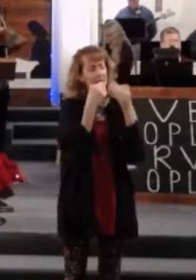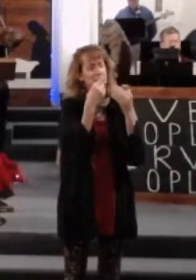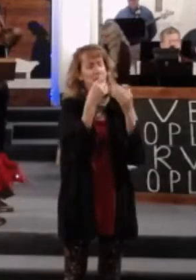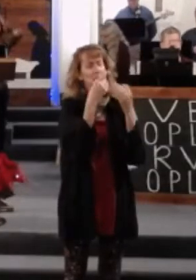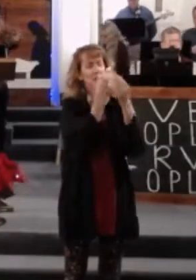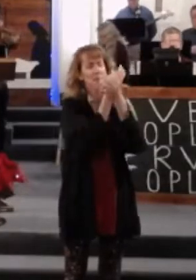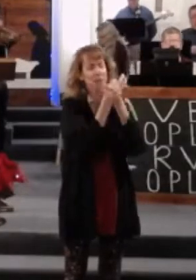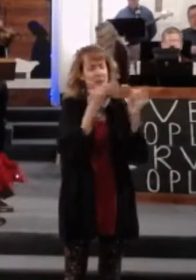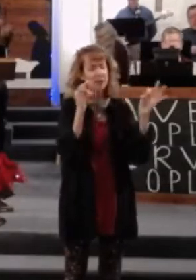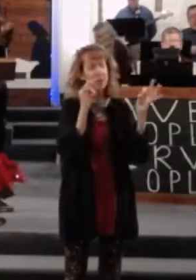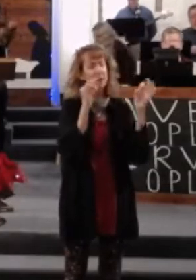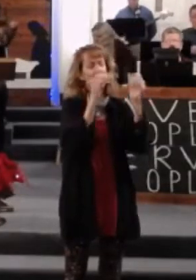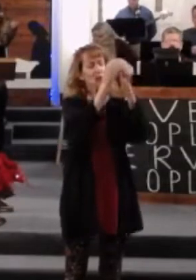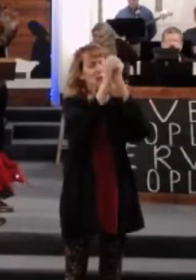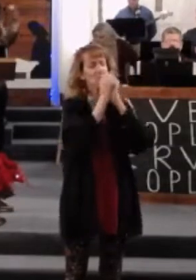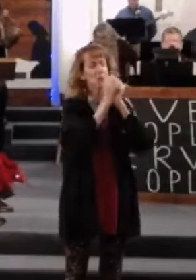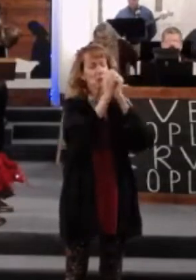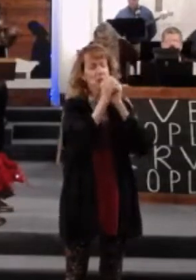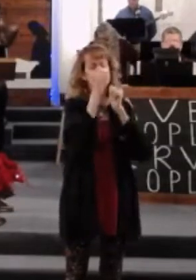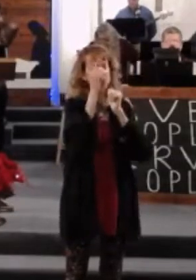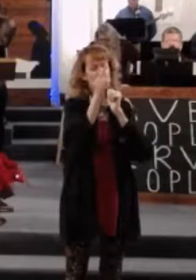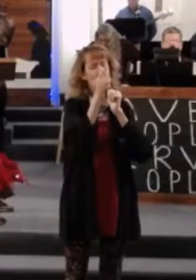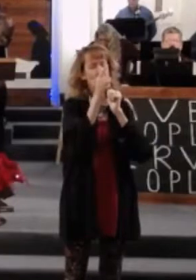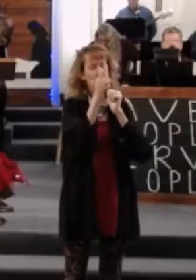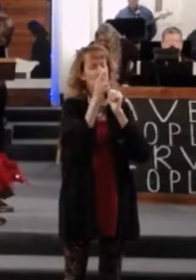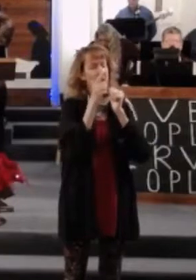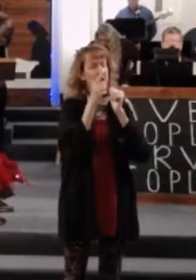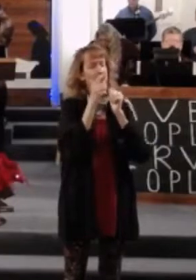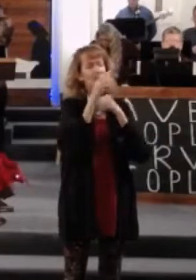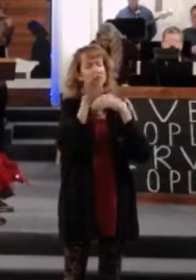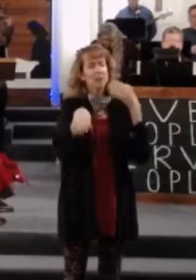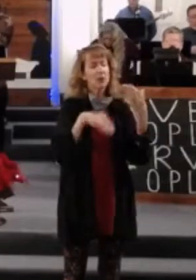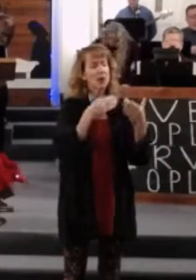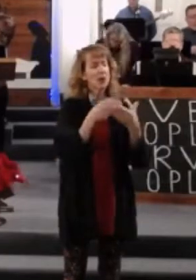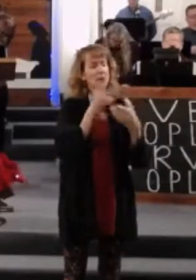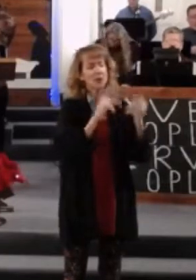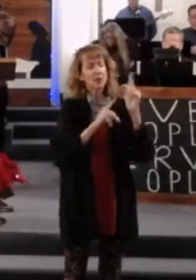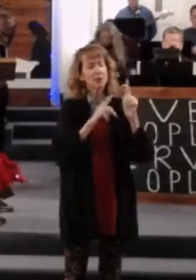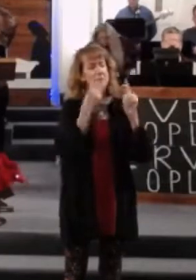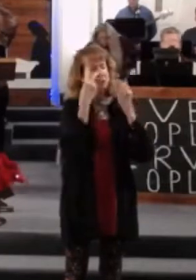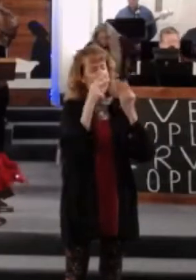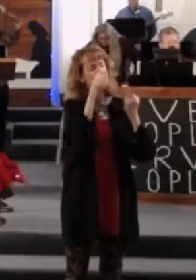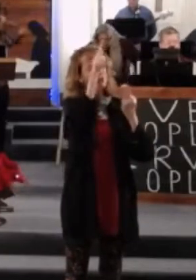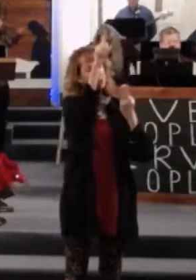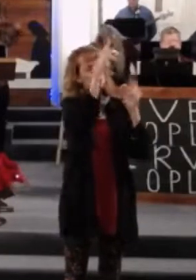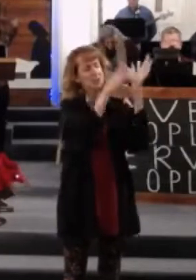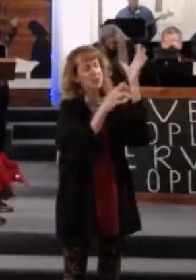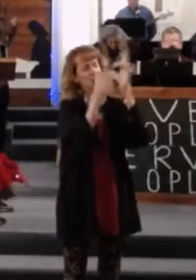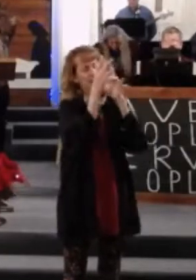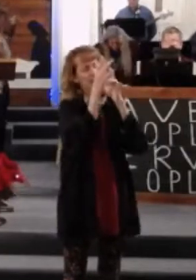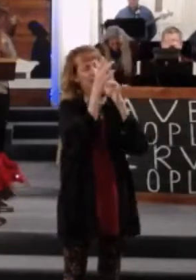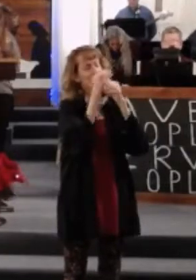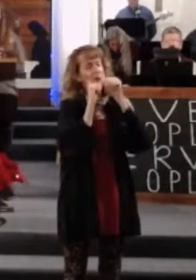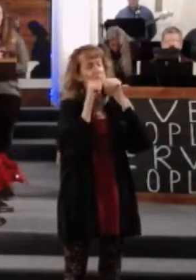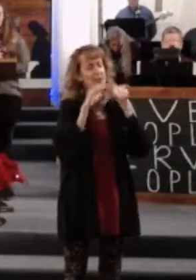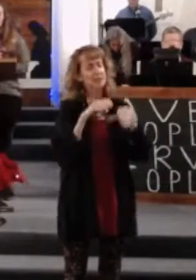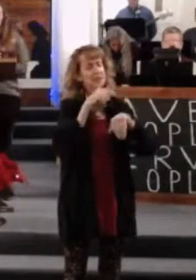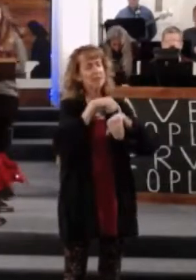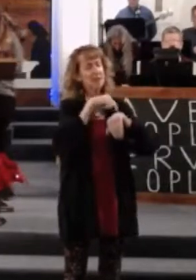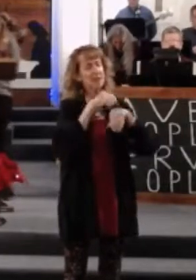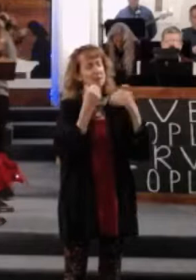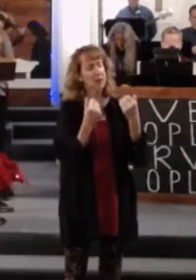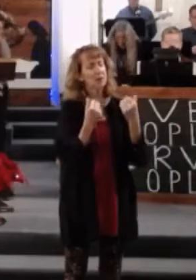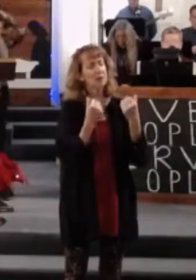to worship you openly and to be able to tell others about your son, Jesus. We ask that you bless this time together this